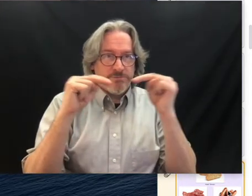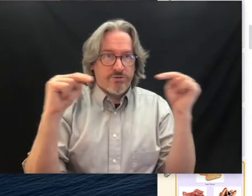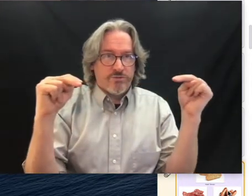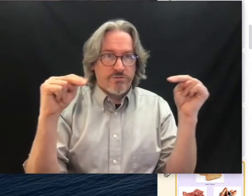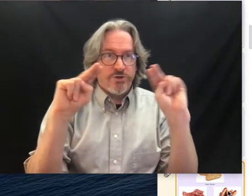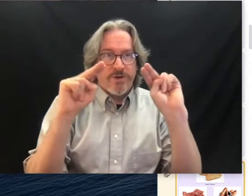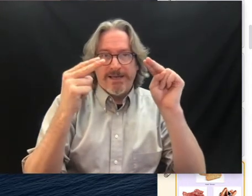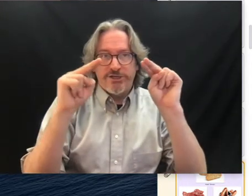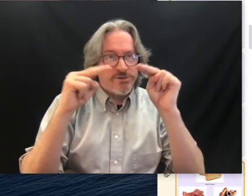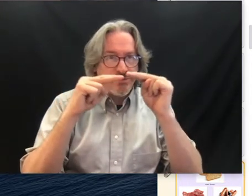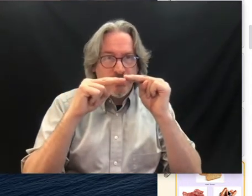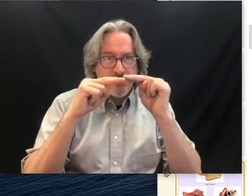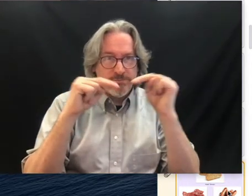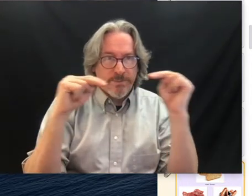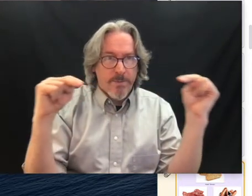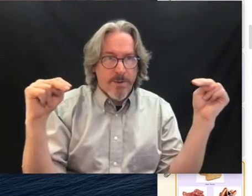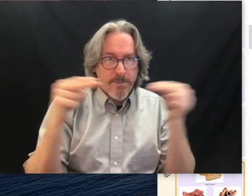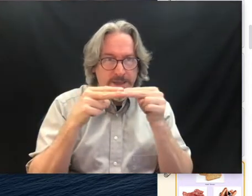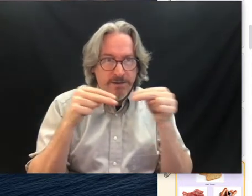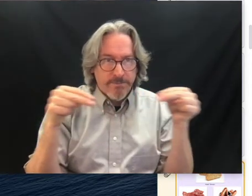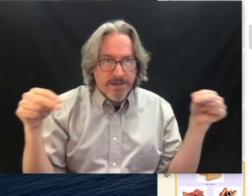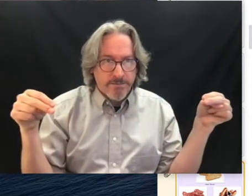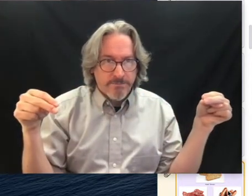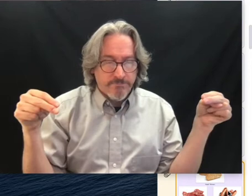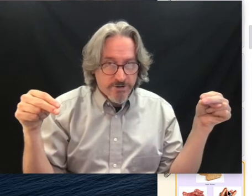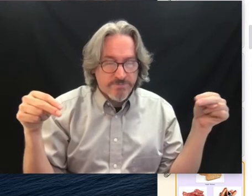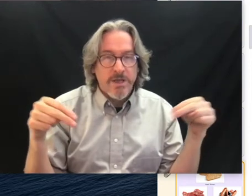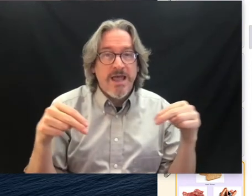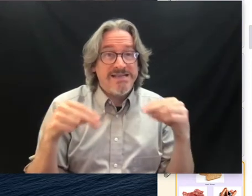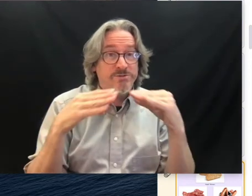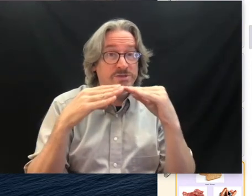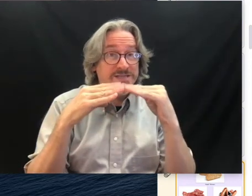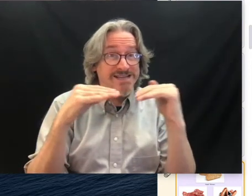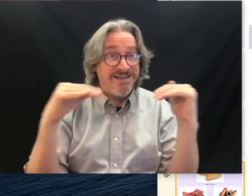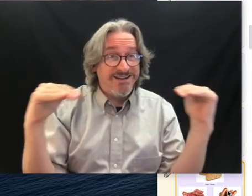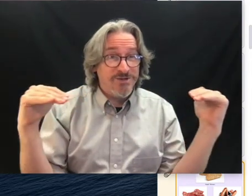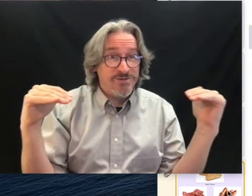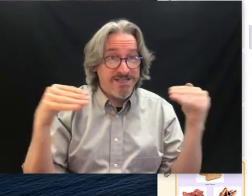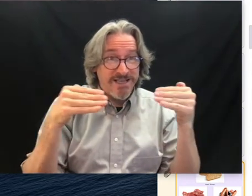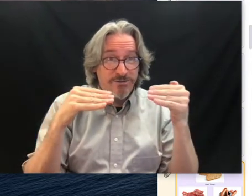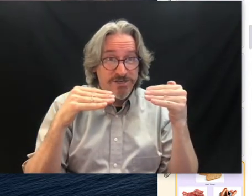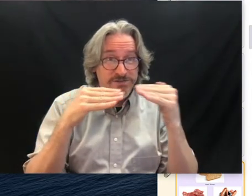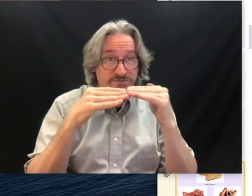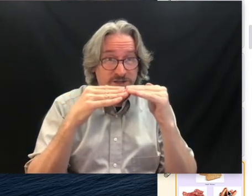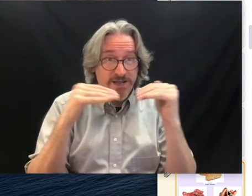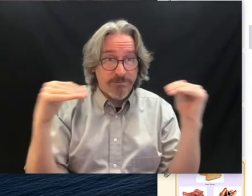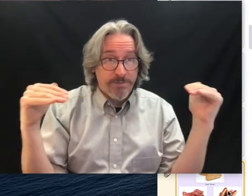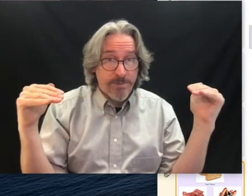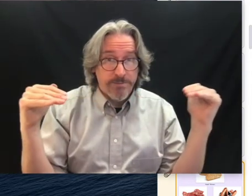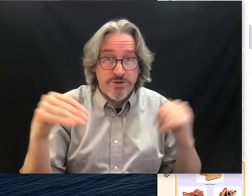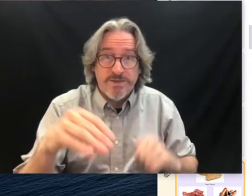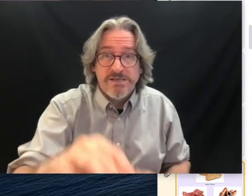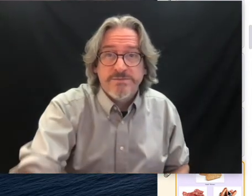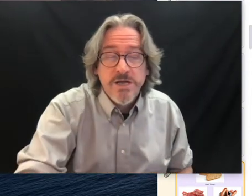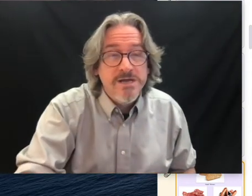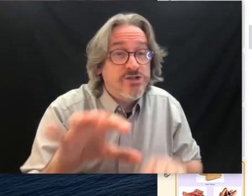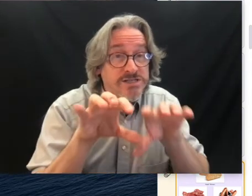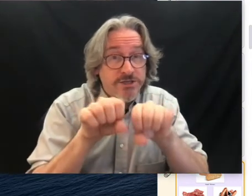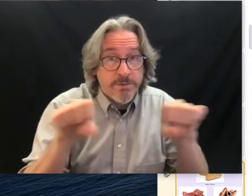fingers, two H's or two U's, bacon, right? As opposed to lasagna, which we'll see later, which is the full hand, two